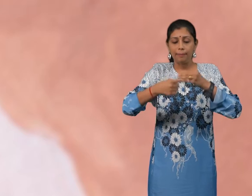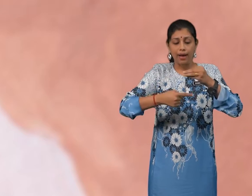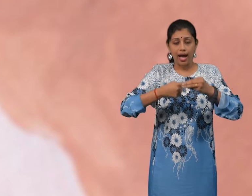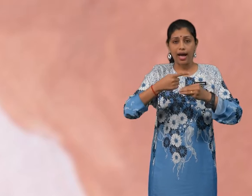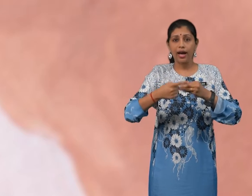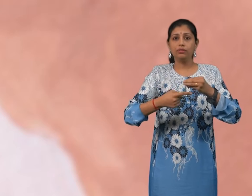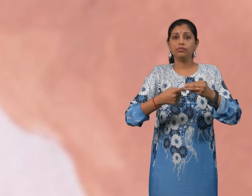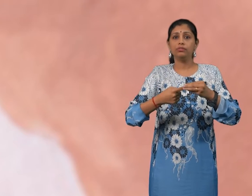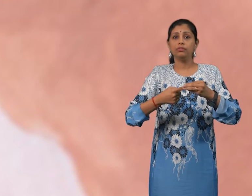about